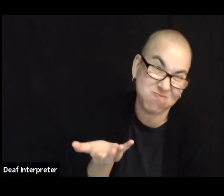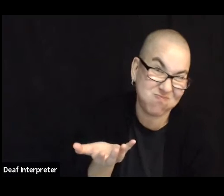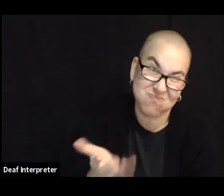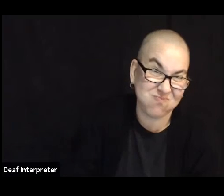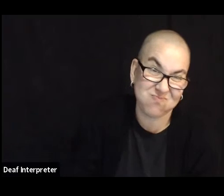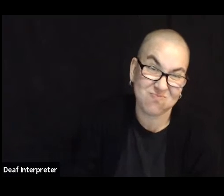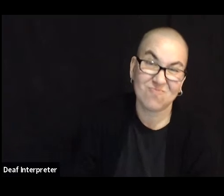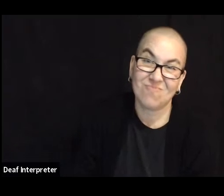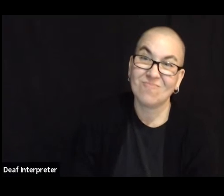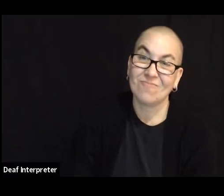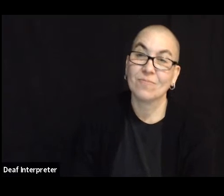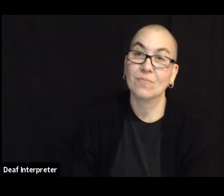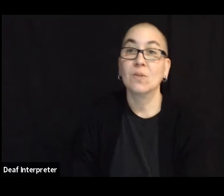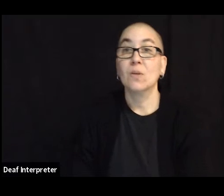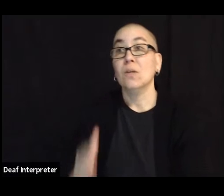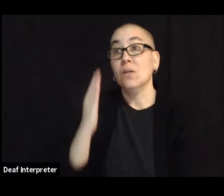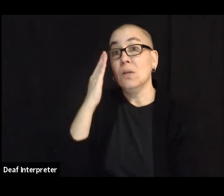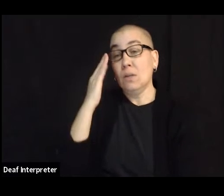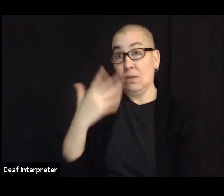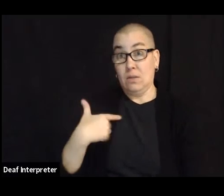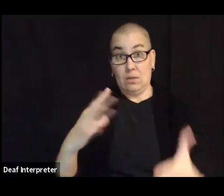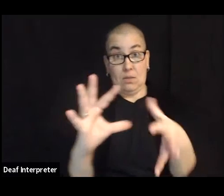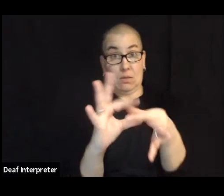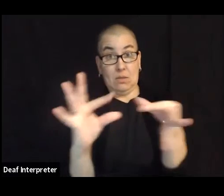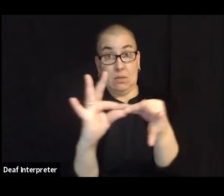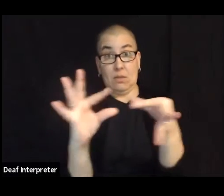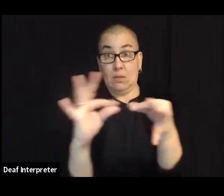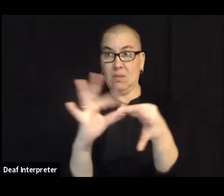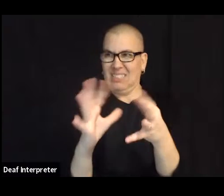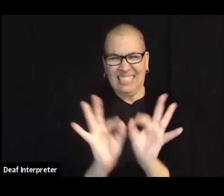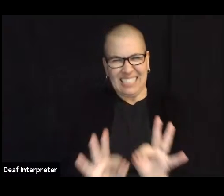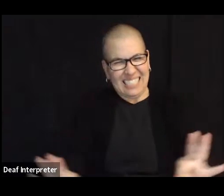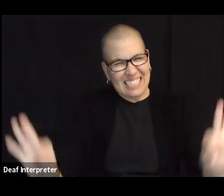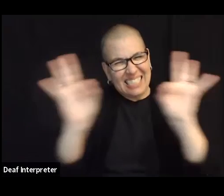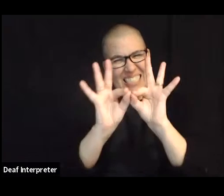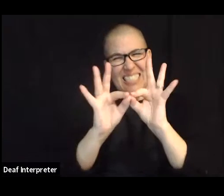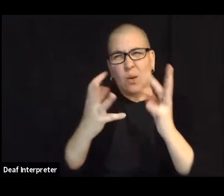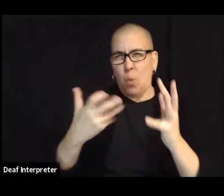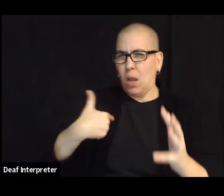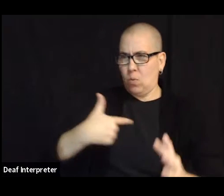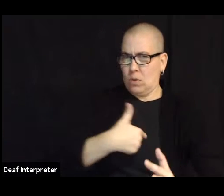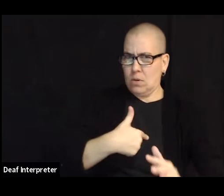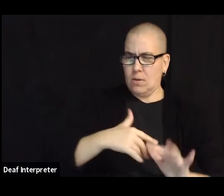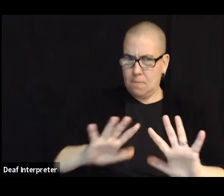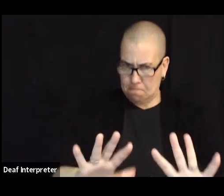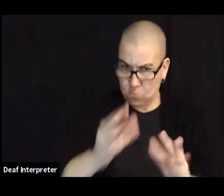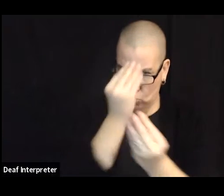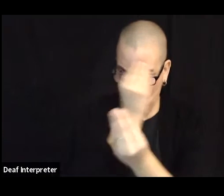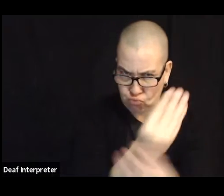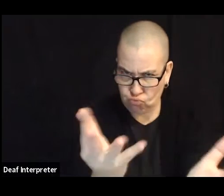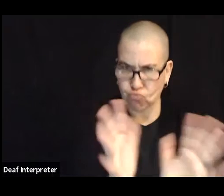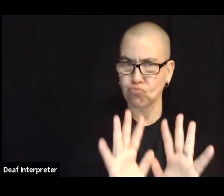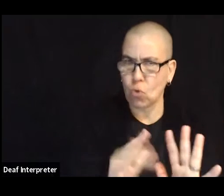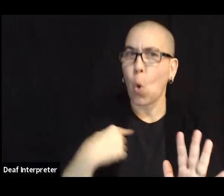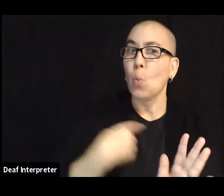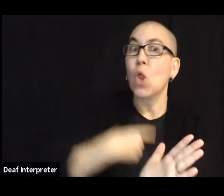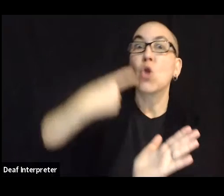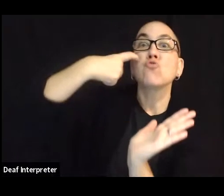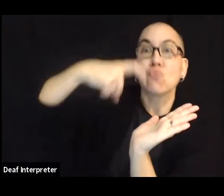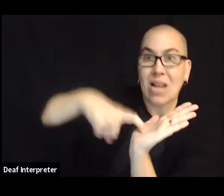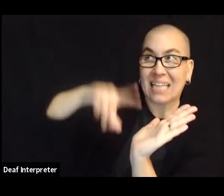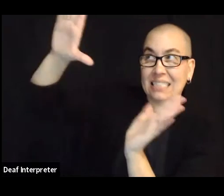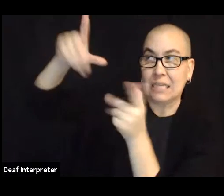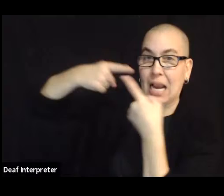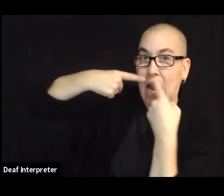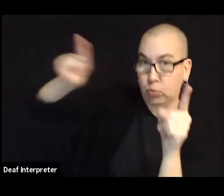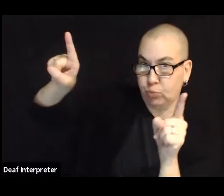importance of just clarifying that whether what's going to be released is increased supply or whether it's